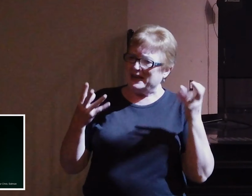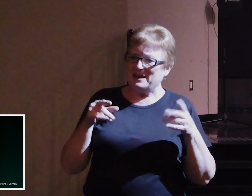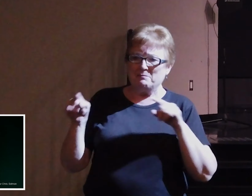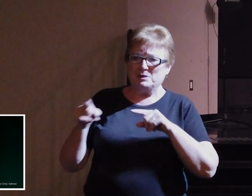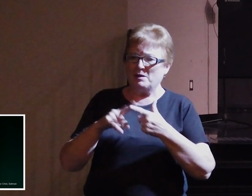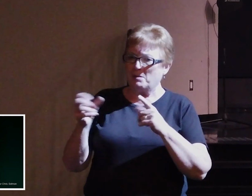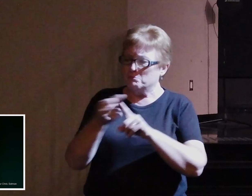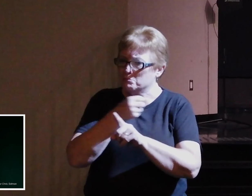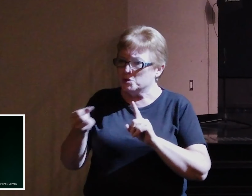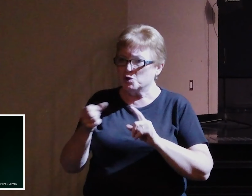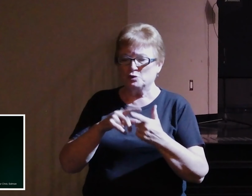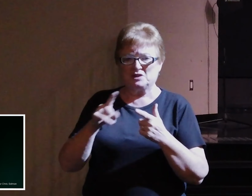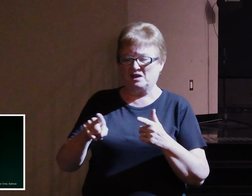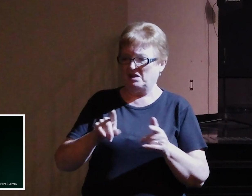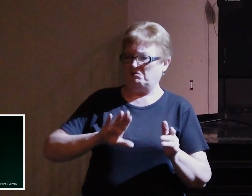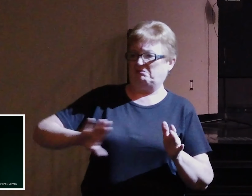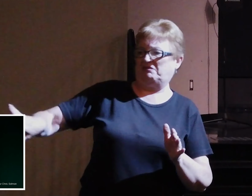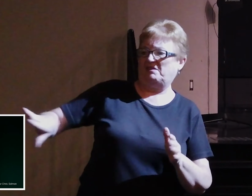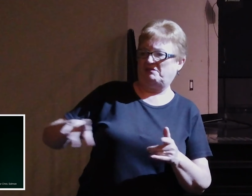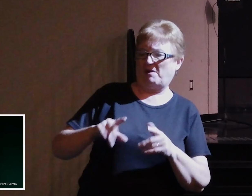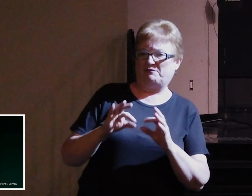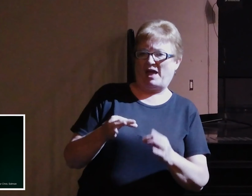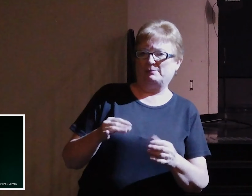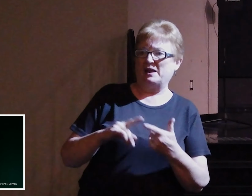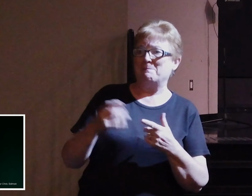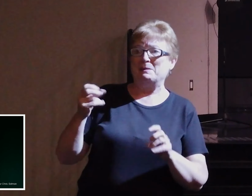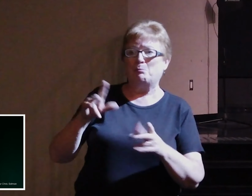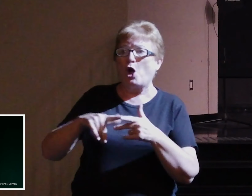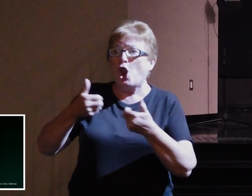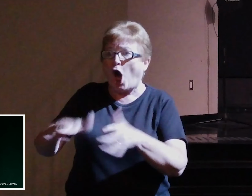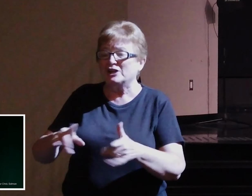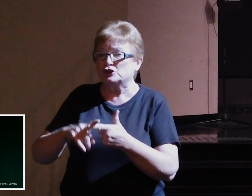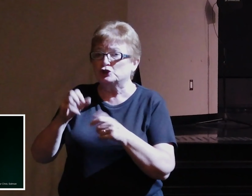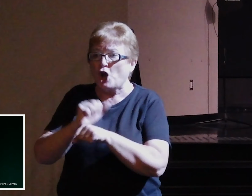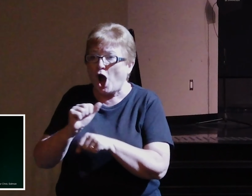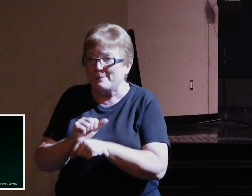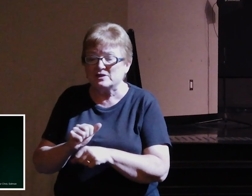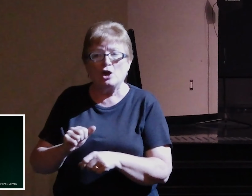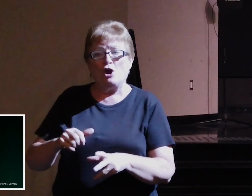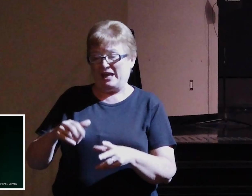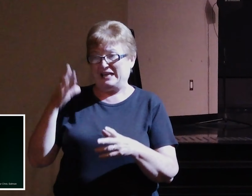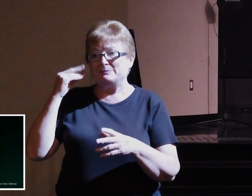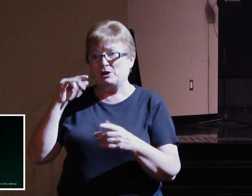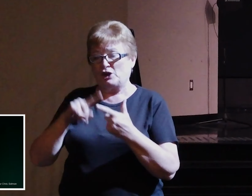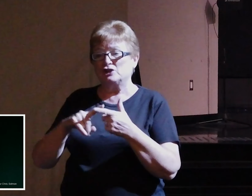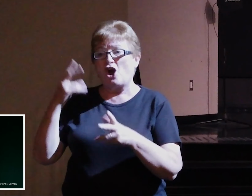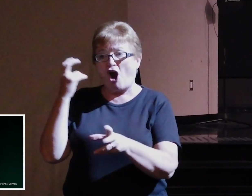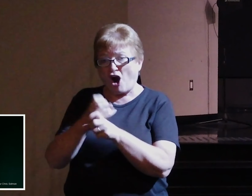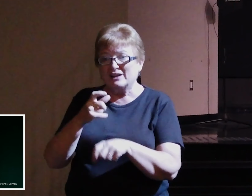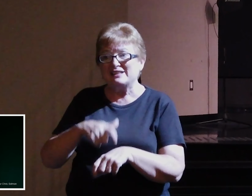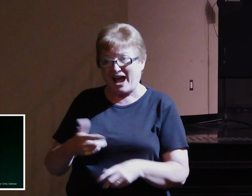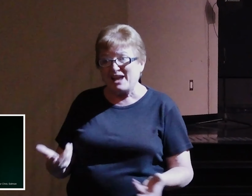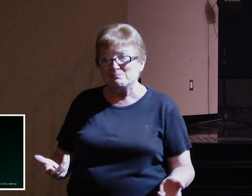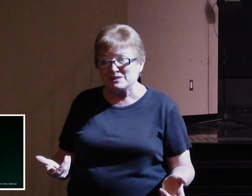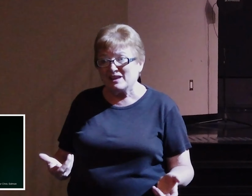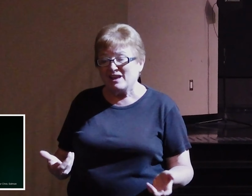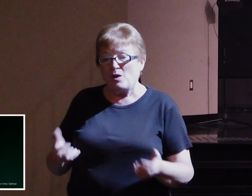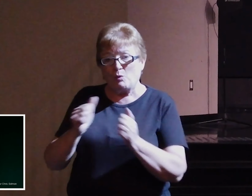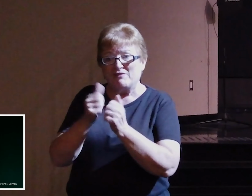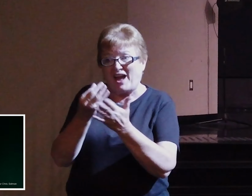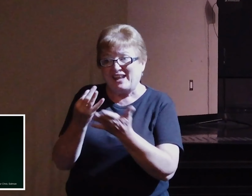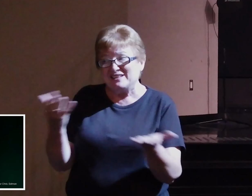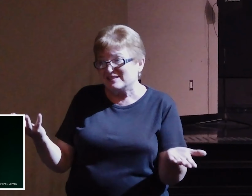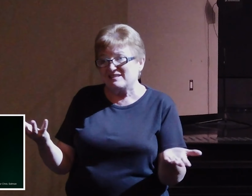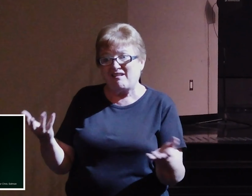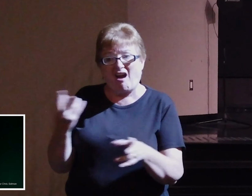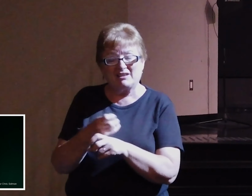abused, pushed away from families, props, lost their jobs, experienced financial hardships. And in coming years, they